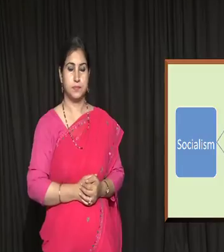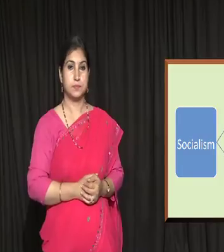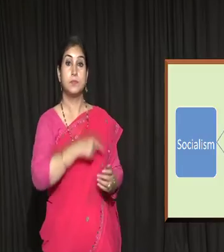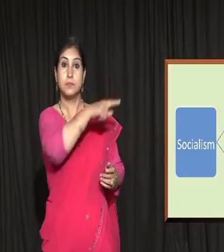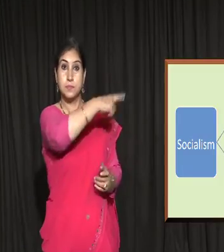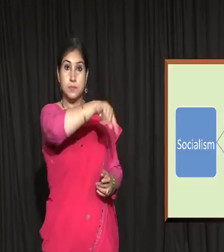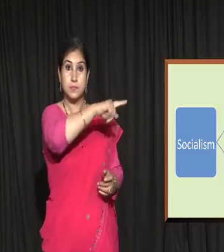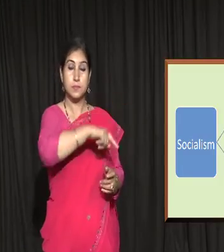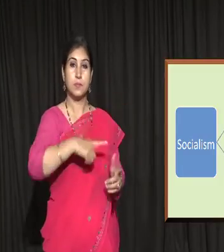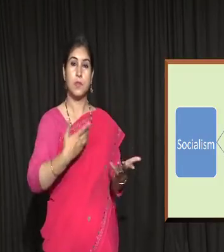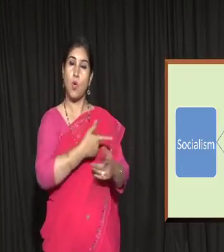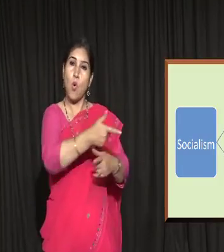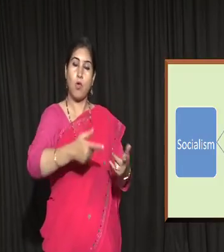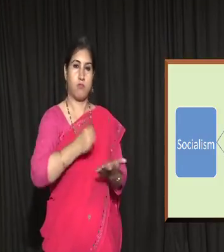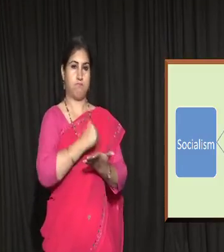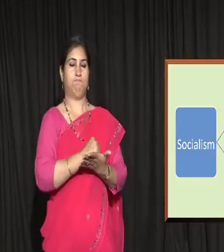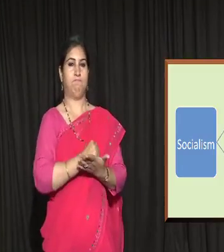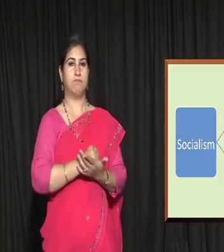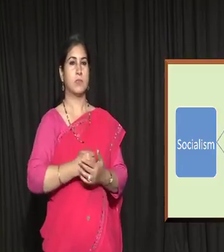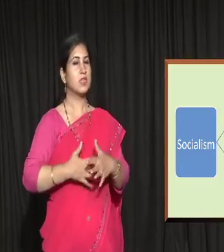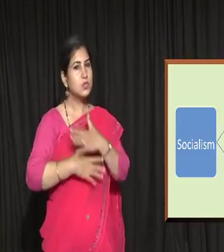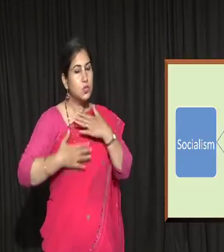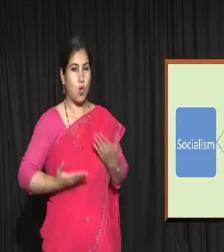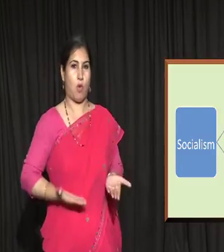They enjoyed all the rights and facilities.